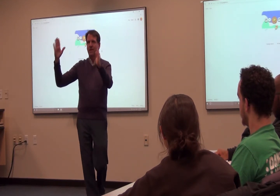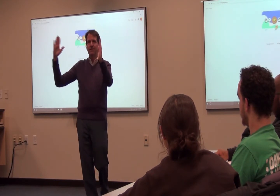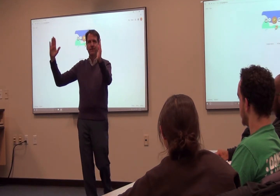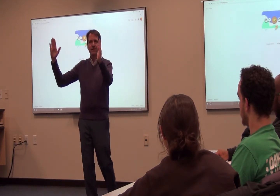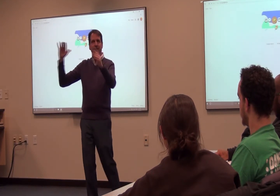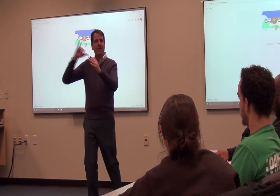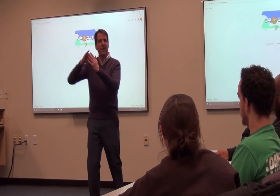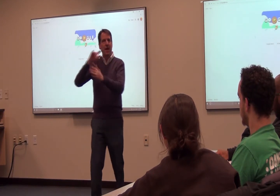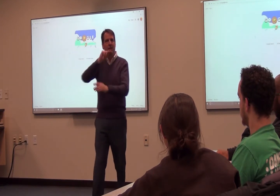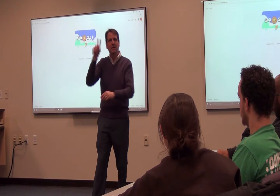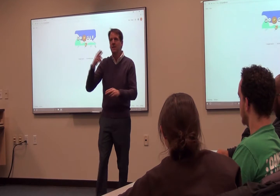1945.